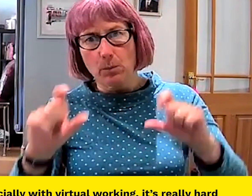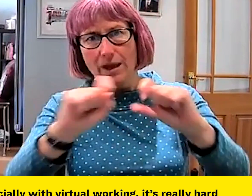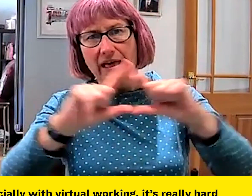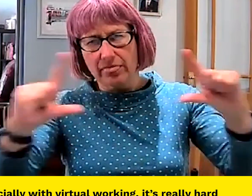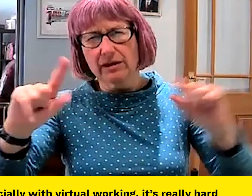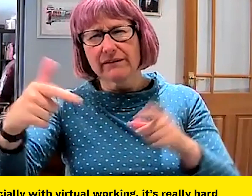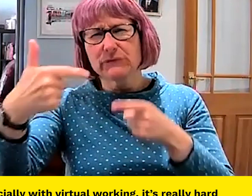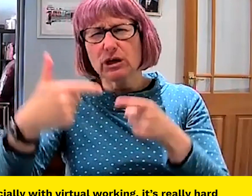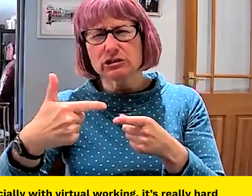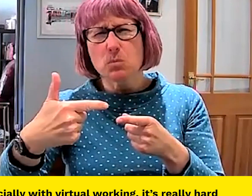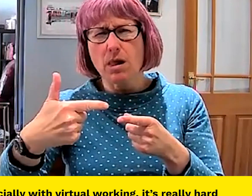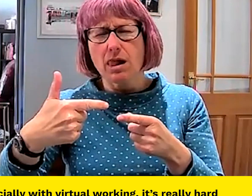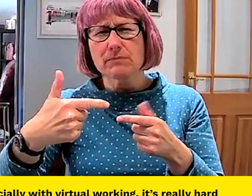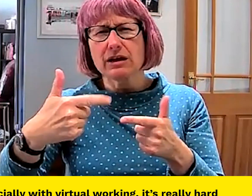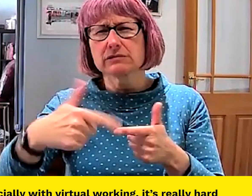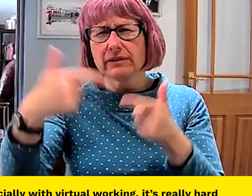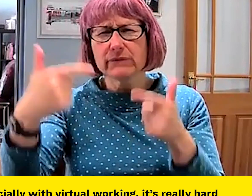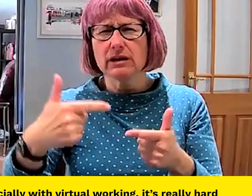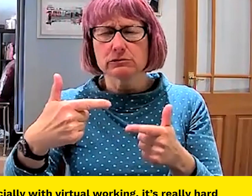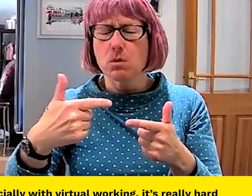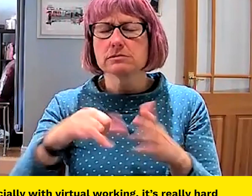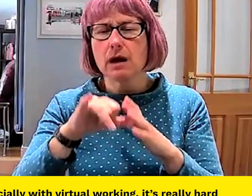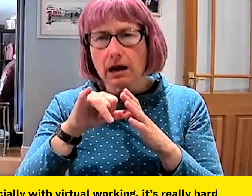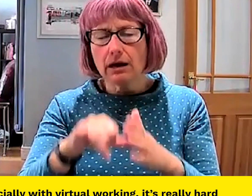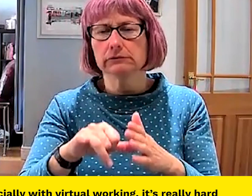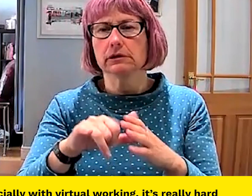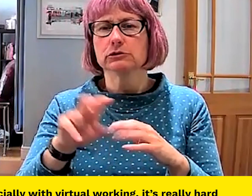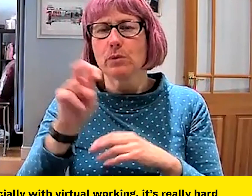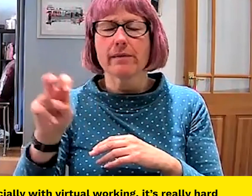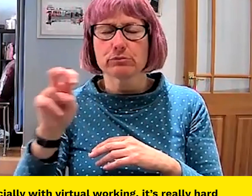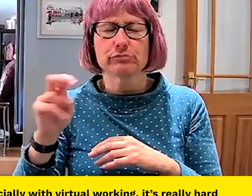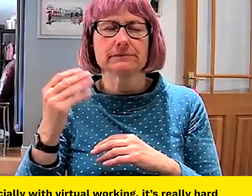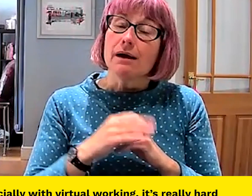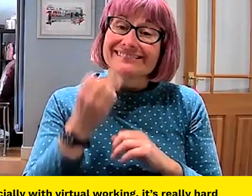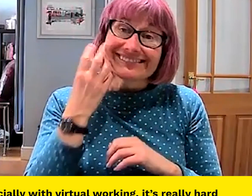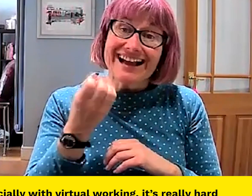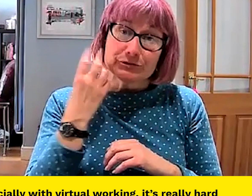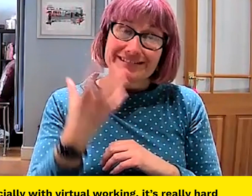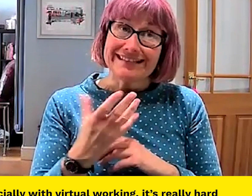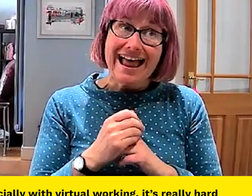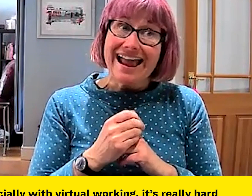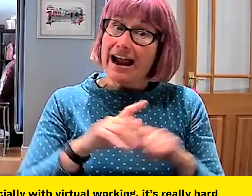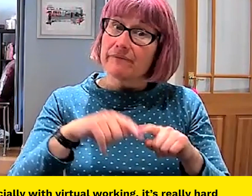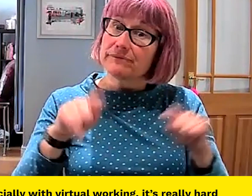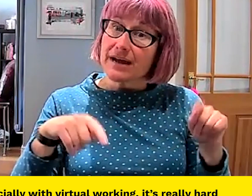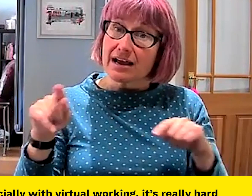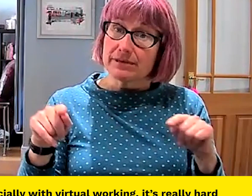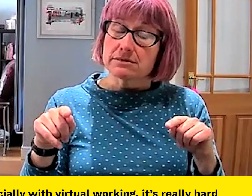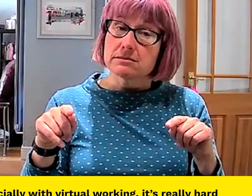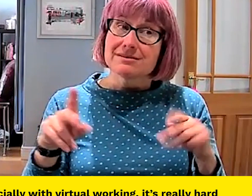virtual working, it's really hard to lip read on there. But day to day, that varies. It depends on the